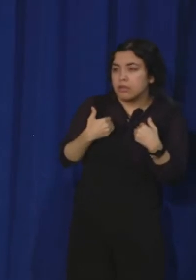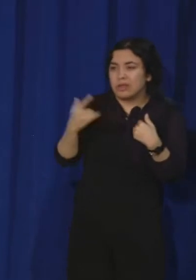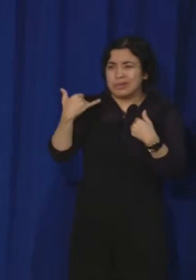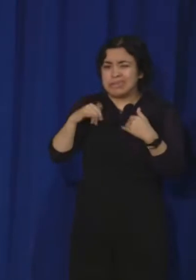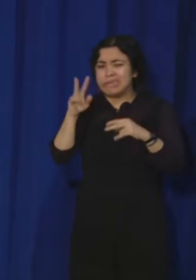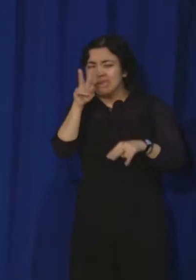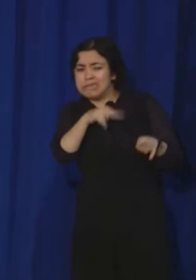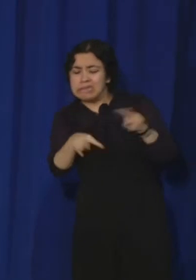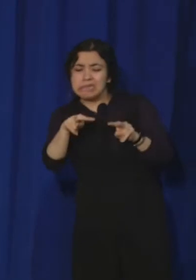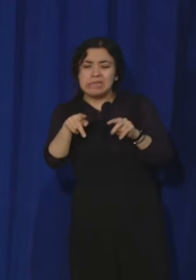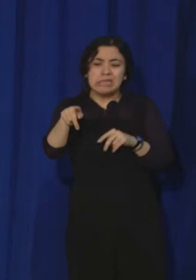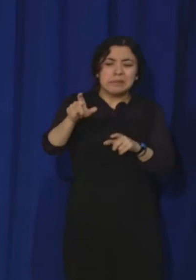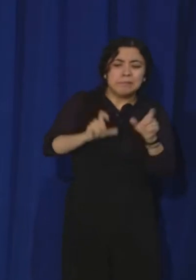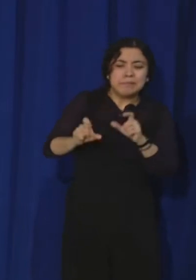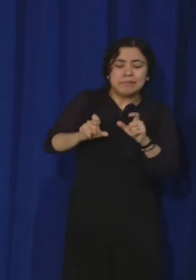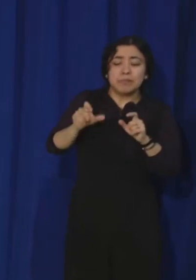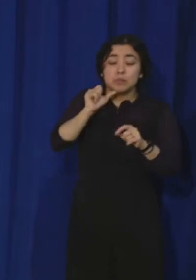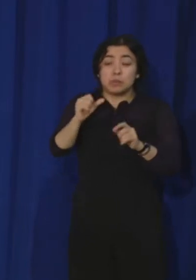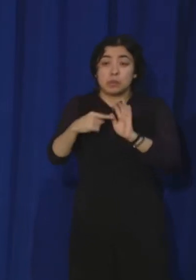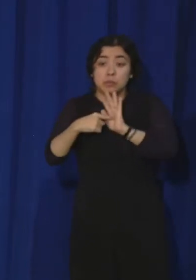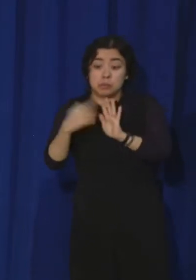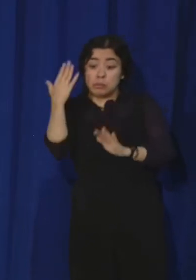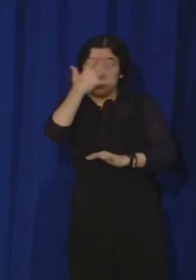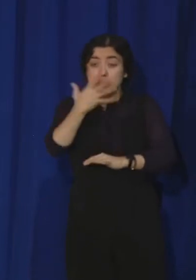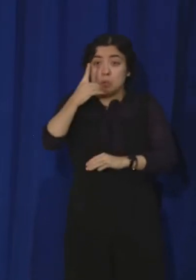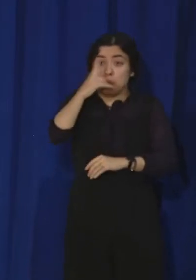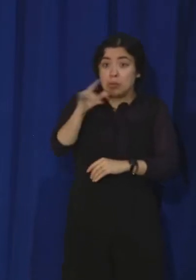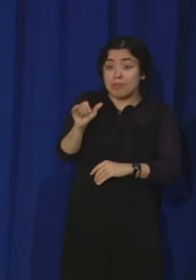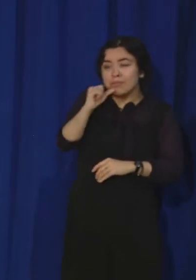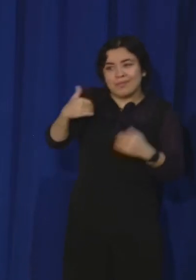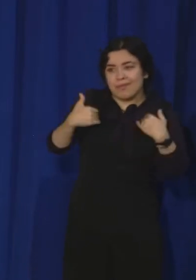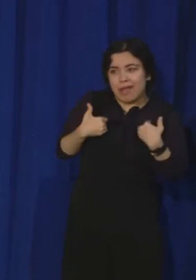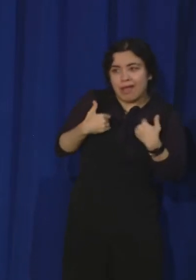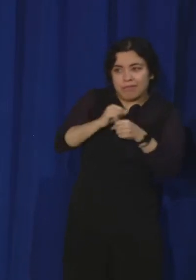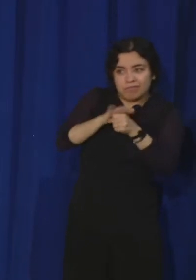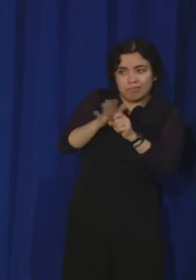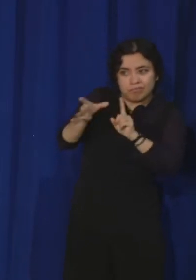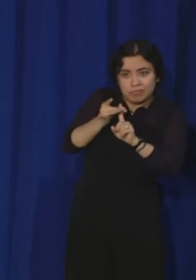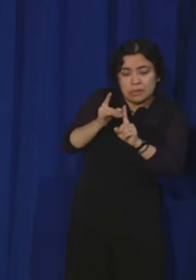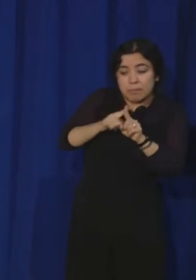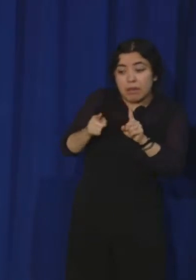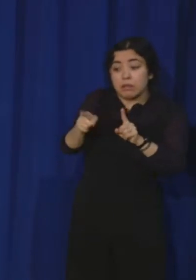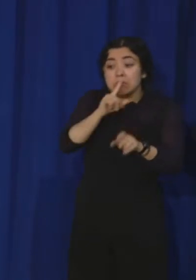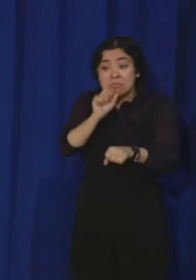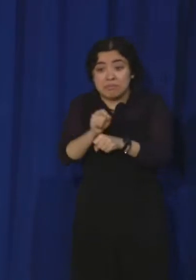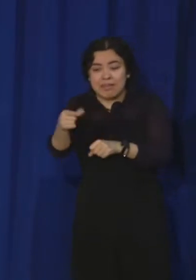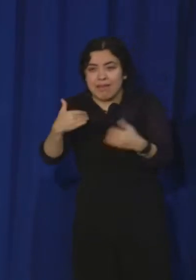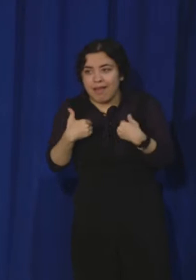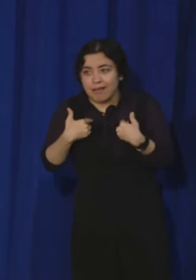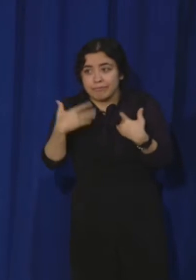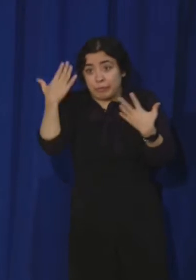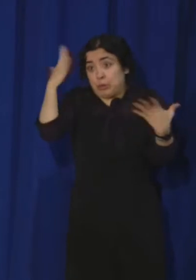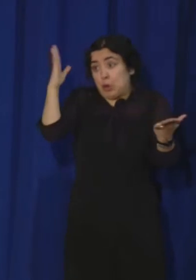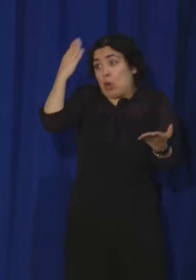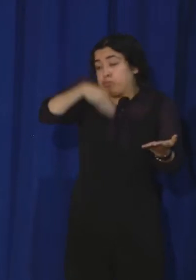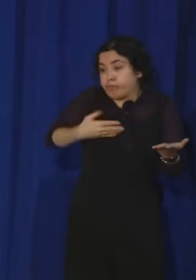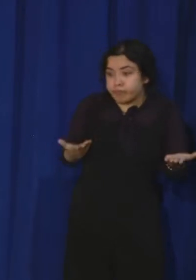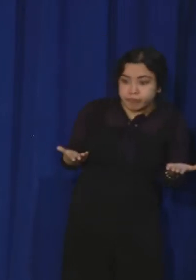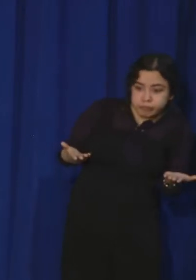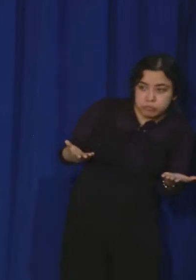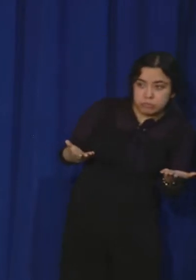COVID. There's a lot that's still in play. Bottom line is the way you can protect Chicago.